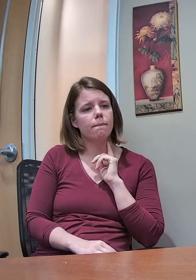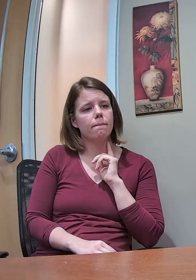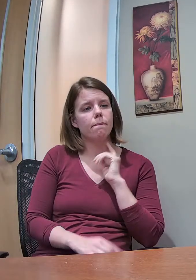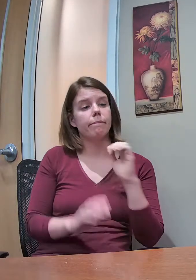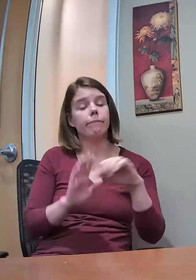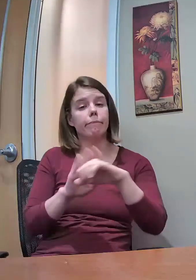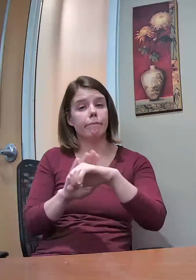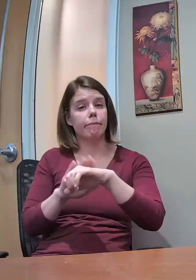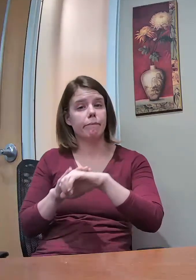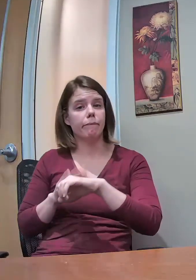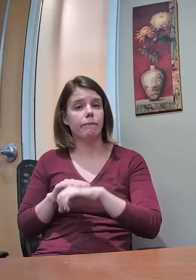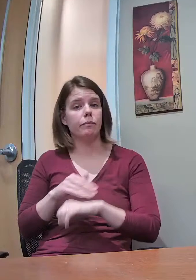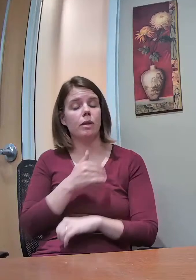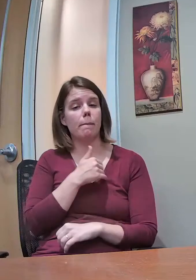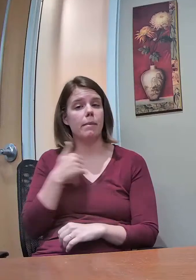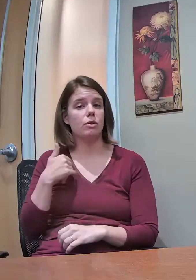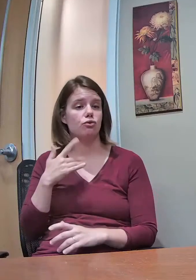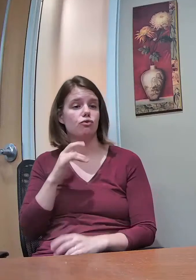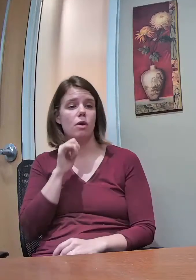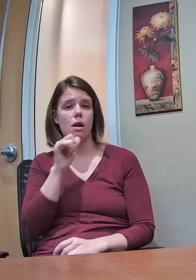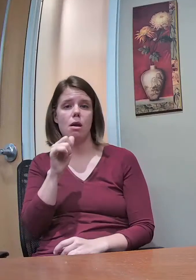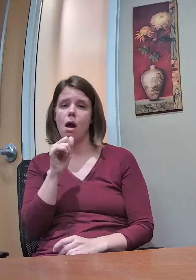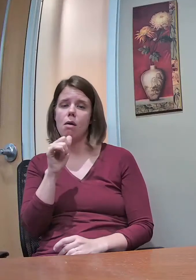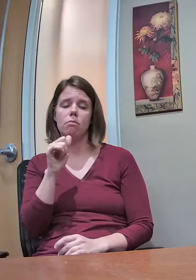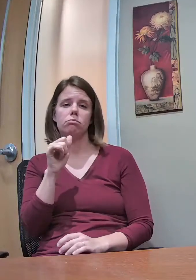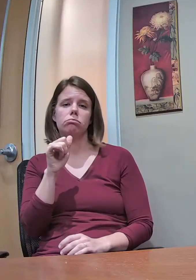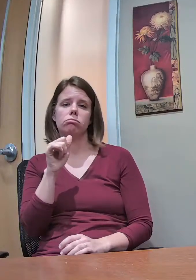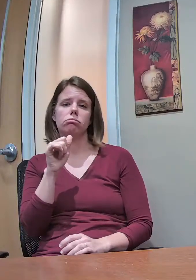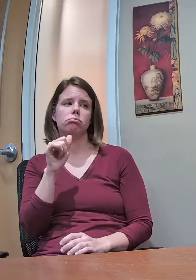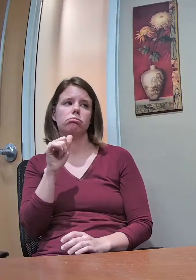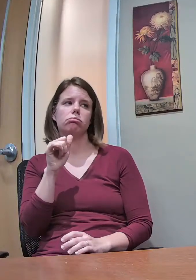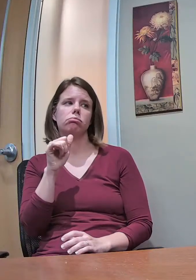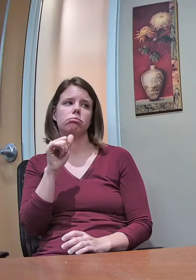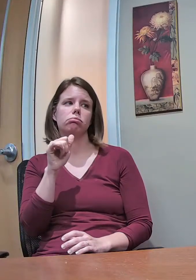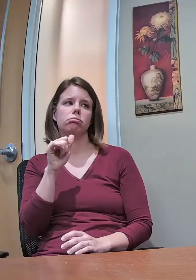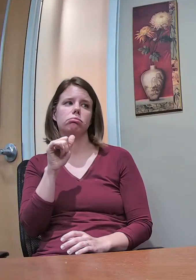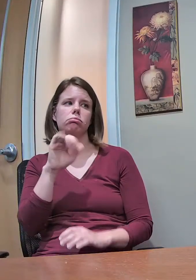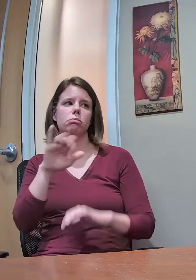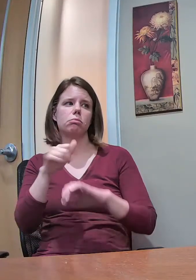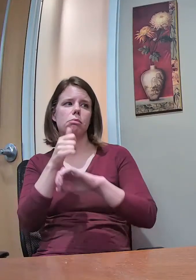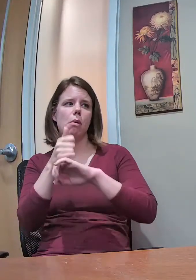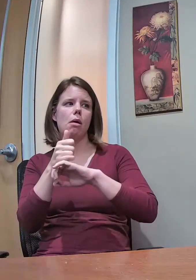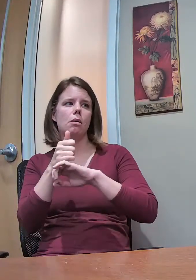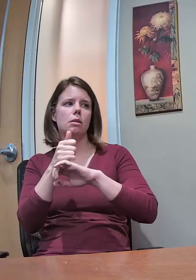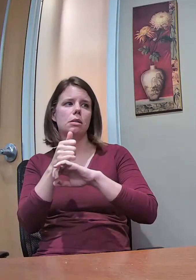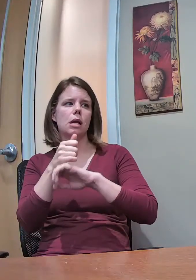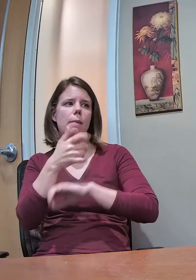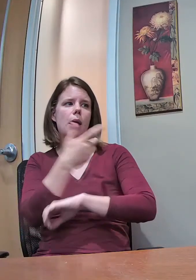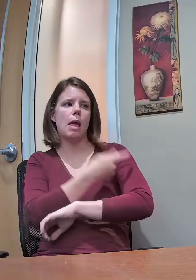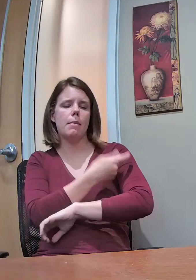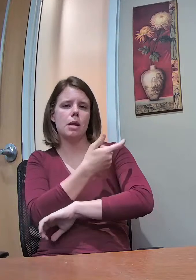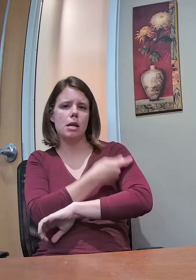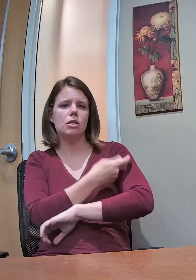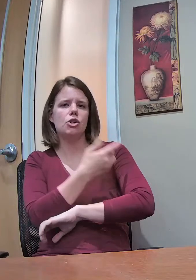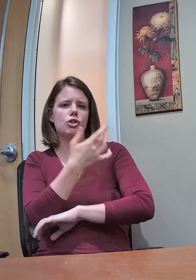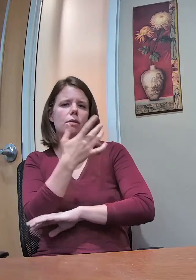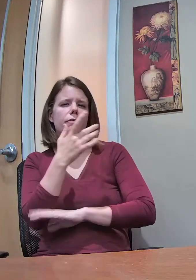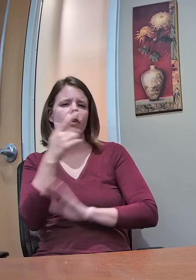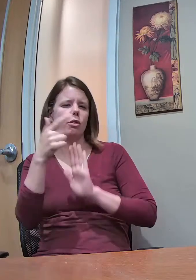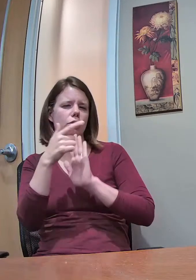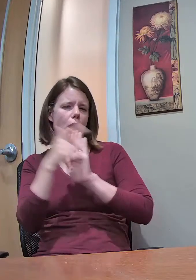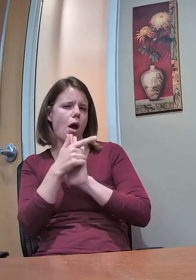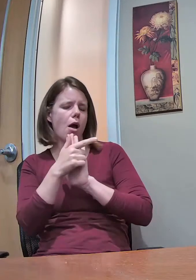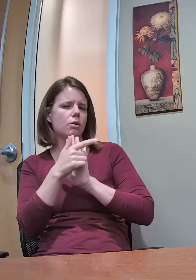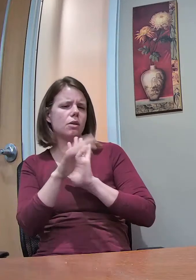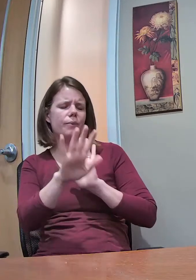So just to note that the ministry has not mandated immunization for residents, staff, or caregivers, and aims to provide